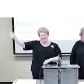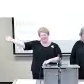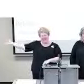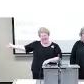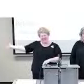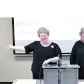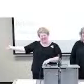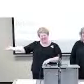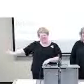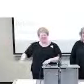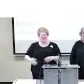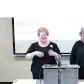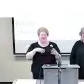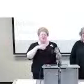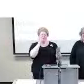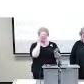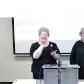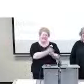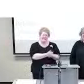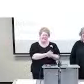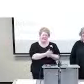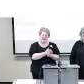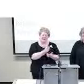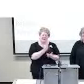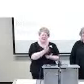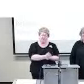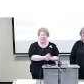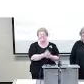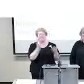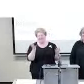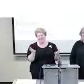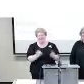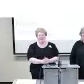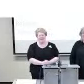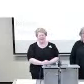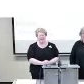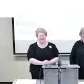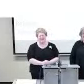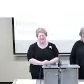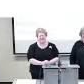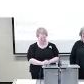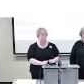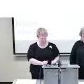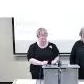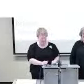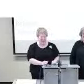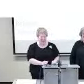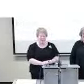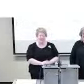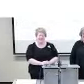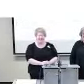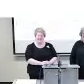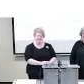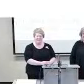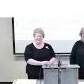by may when school is over or are you gonna hit it by in two weeks from now that's the idea behind these wow